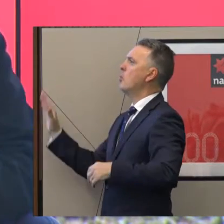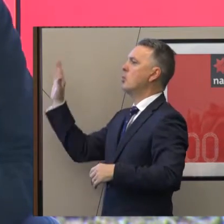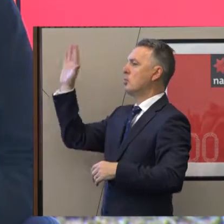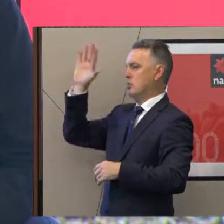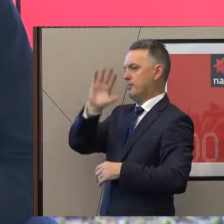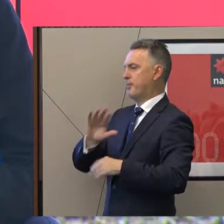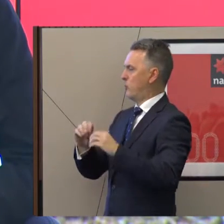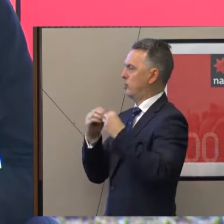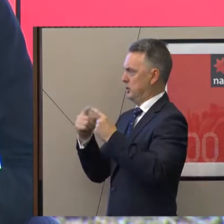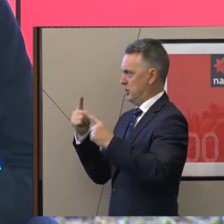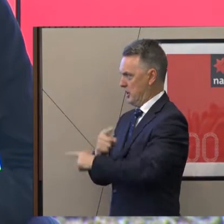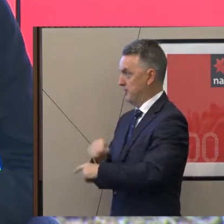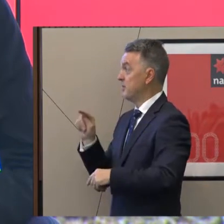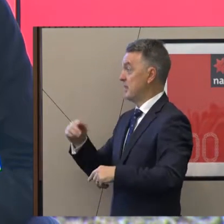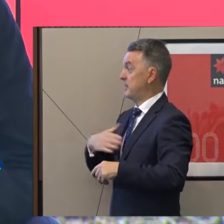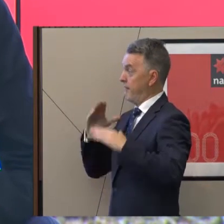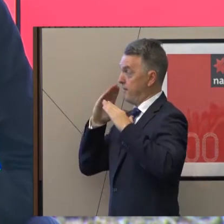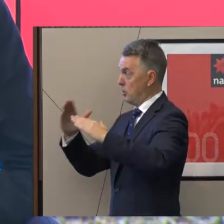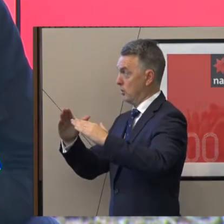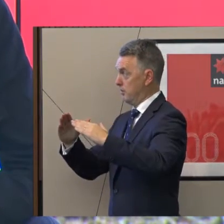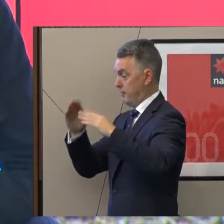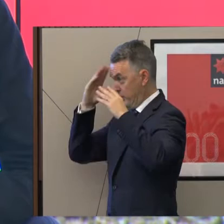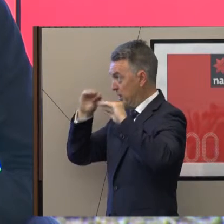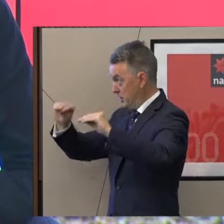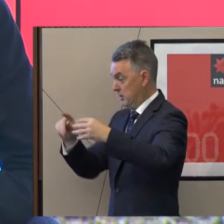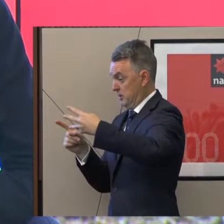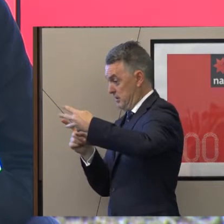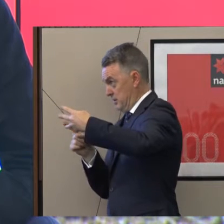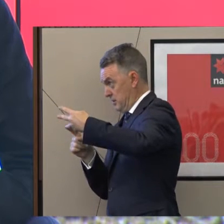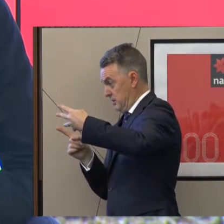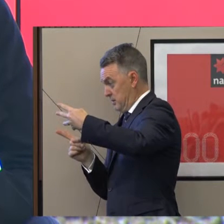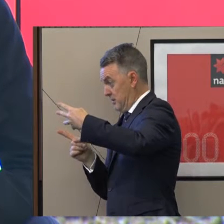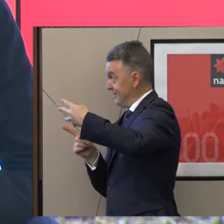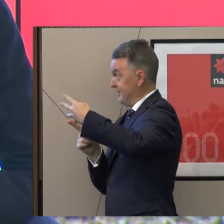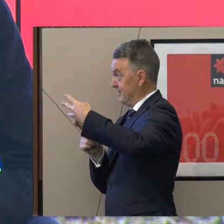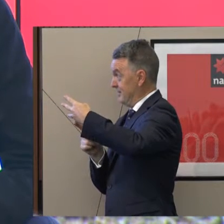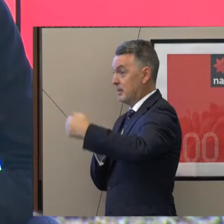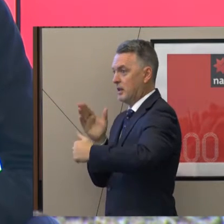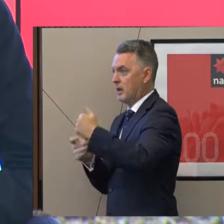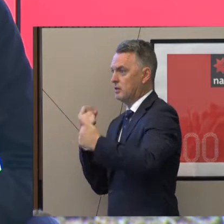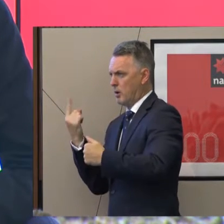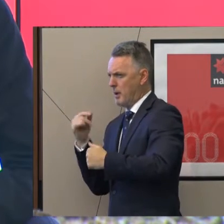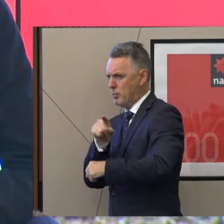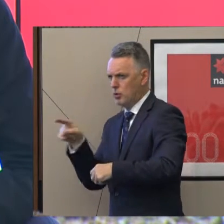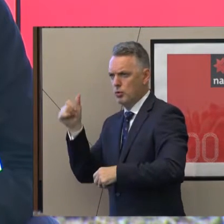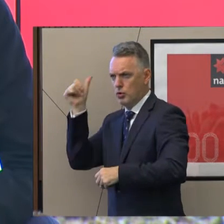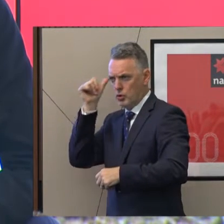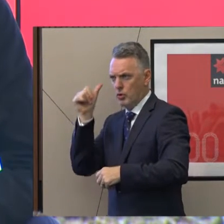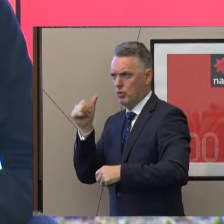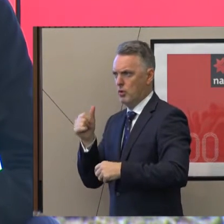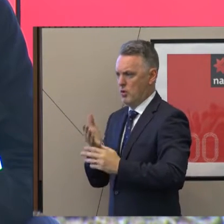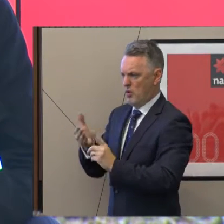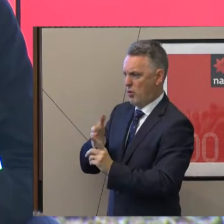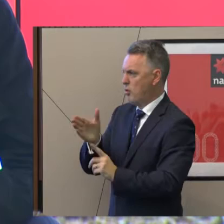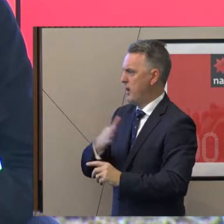change. So that's our focus in education. And the last area I wanted to talk about, which I think some of you here will know about through our